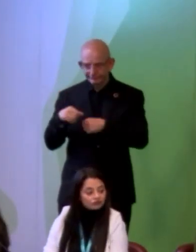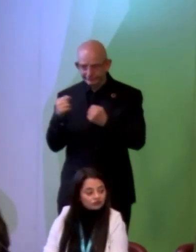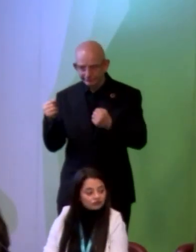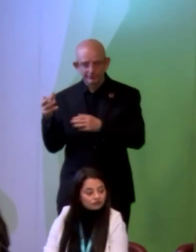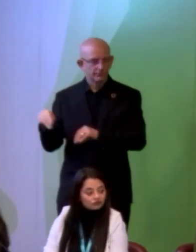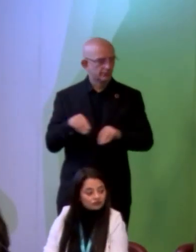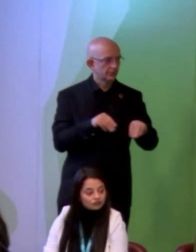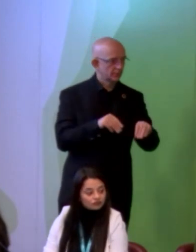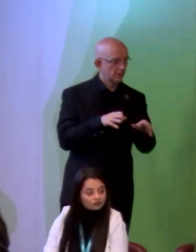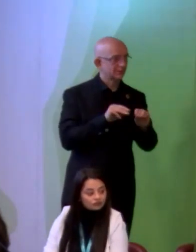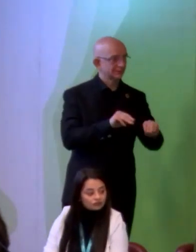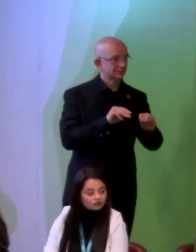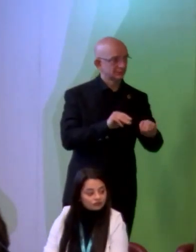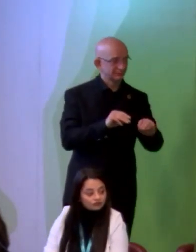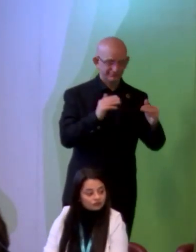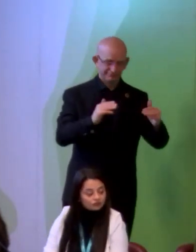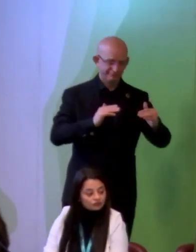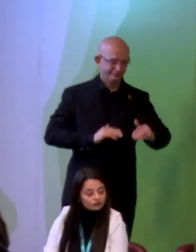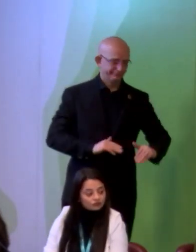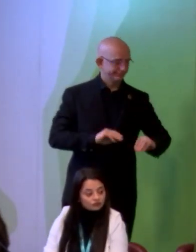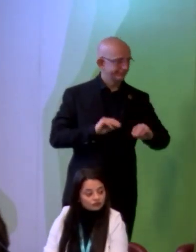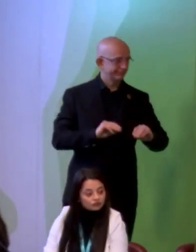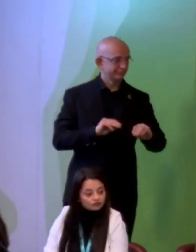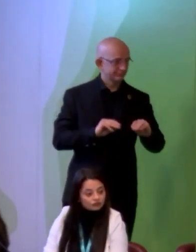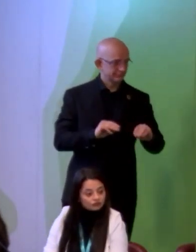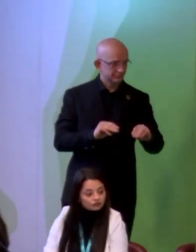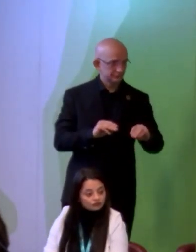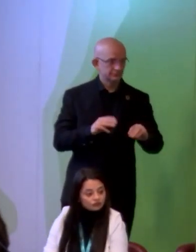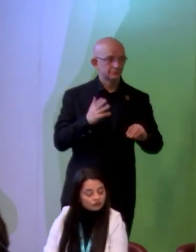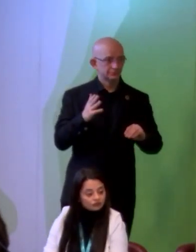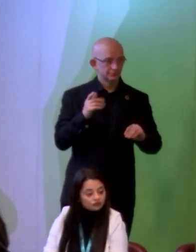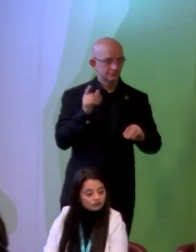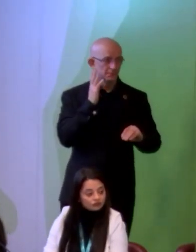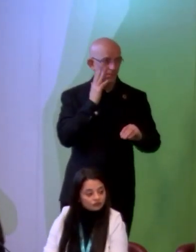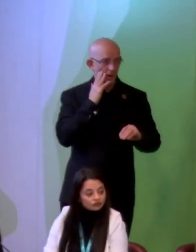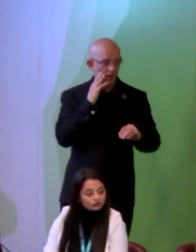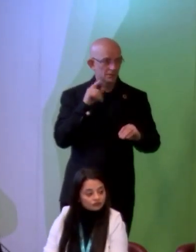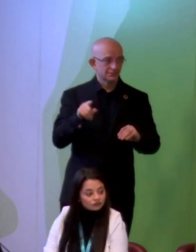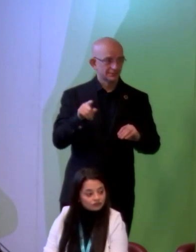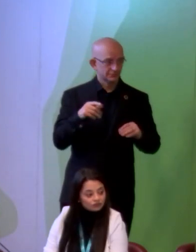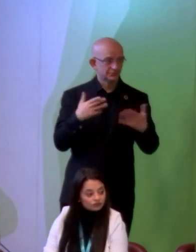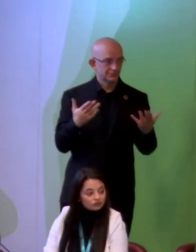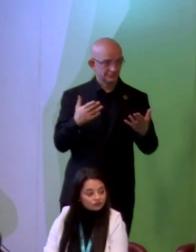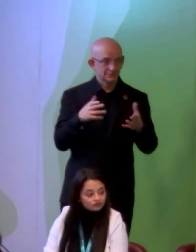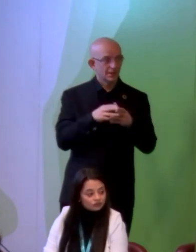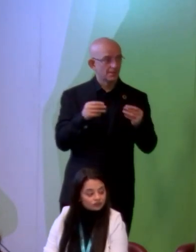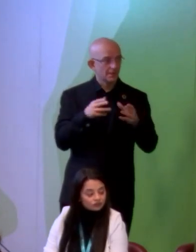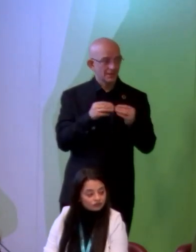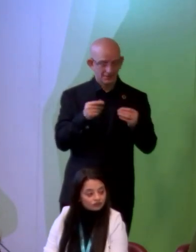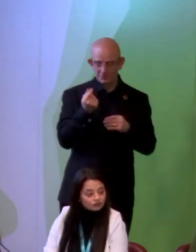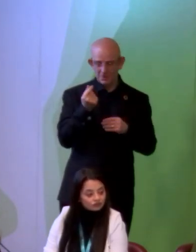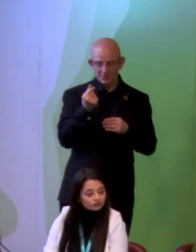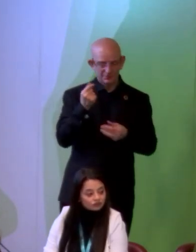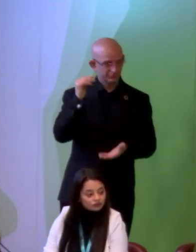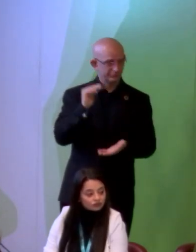uncertain. As Amir's mother says, we have 20 million Lebanese pounds, that is more than $13,000 in